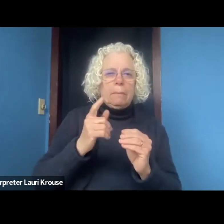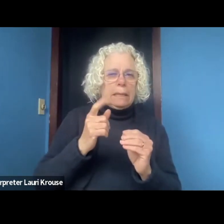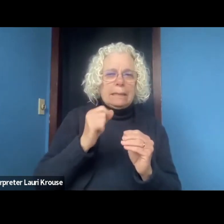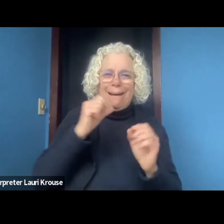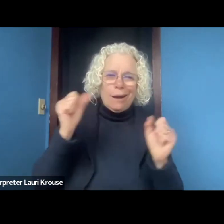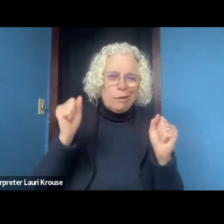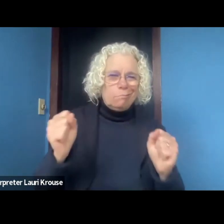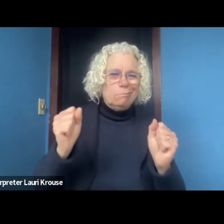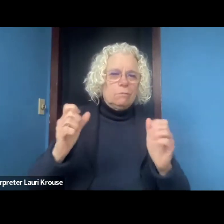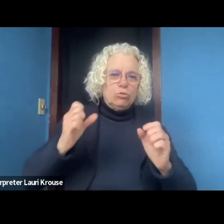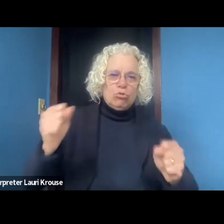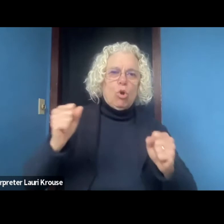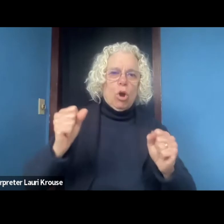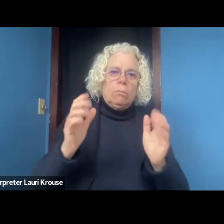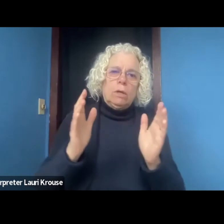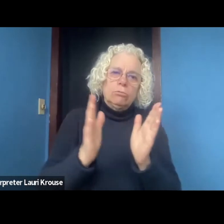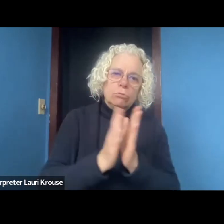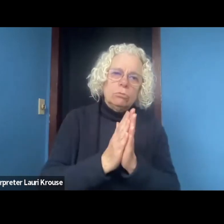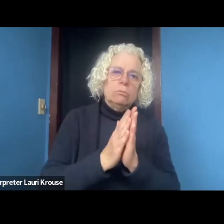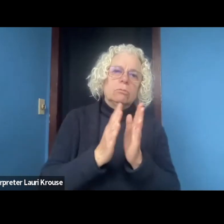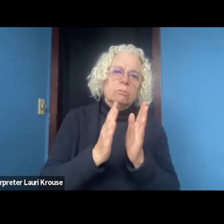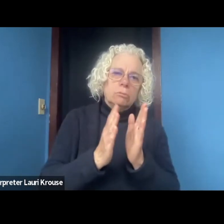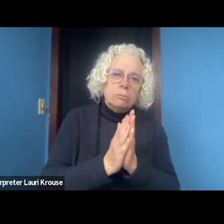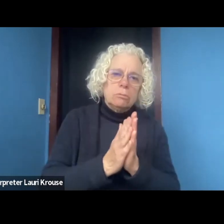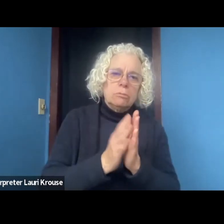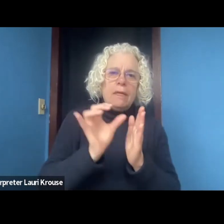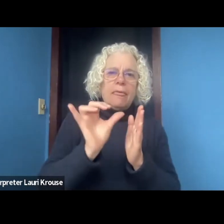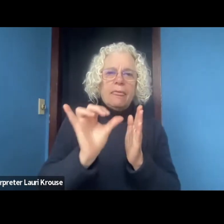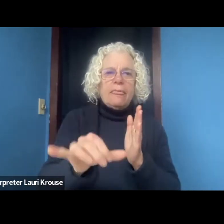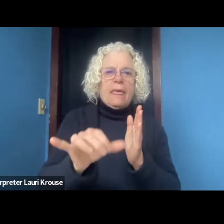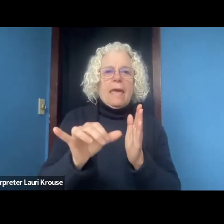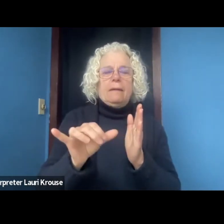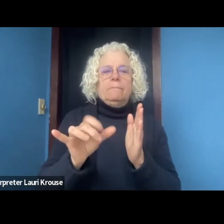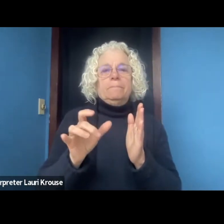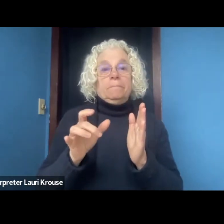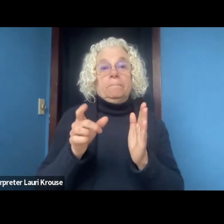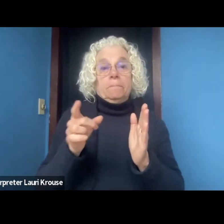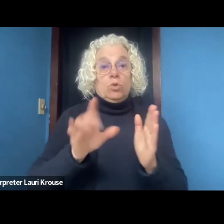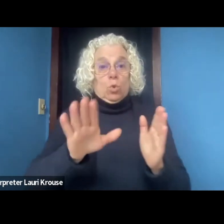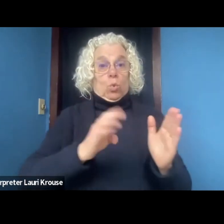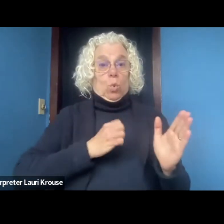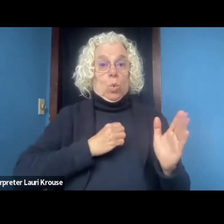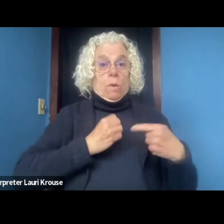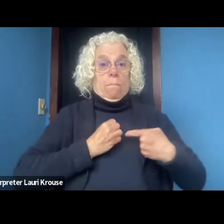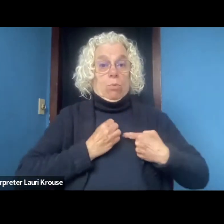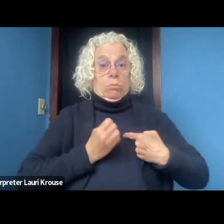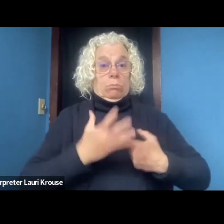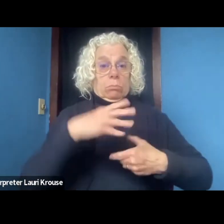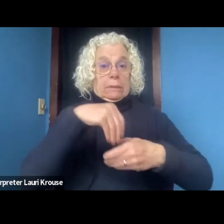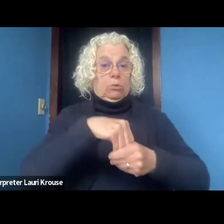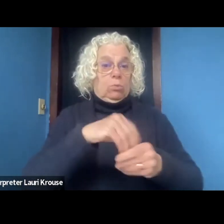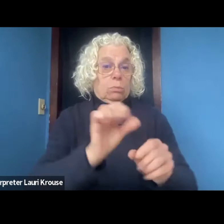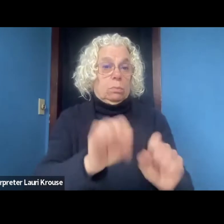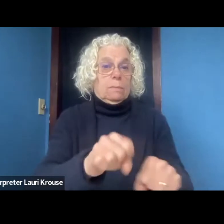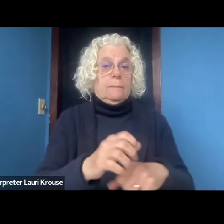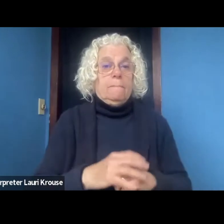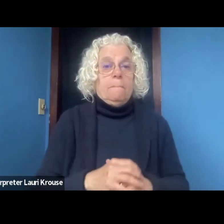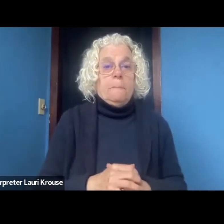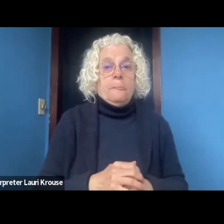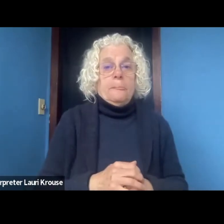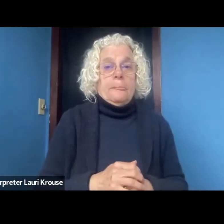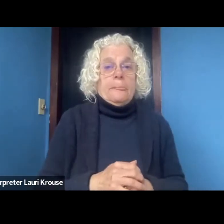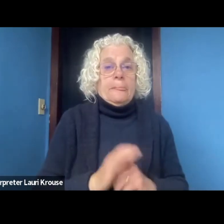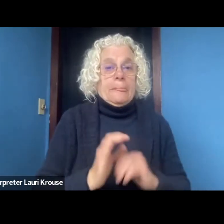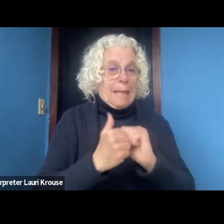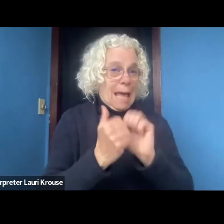So depending upon what mood or emotion we have, that certainly can inform how we